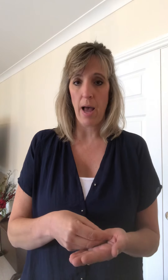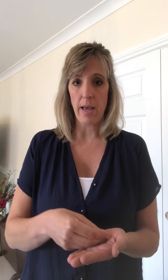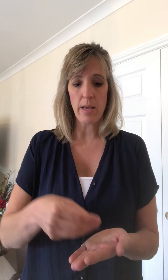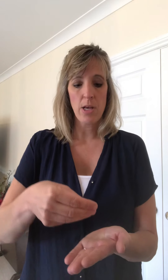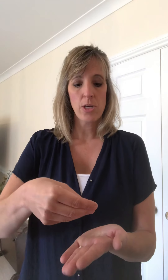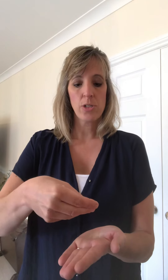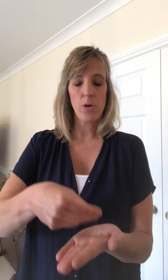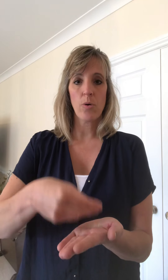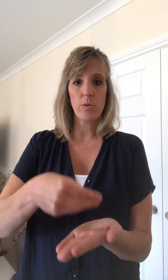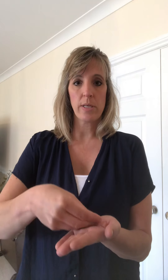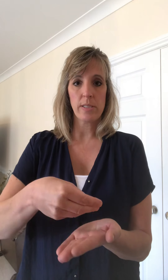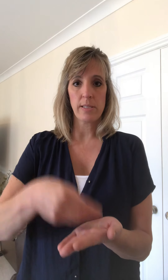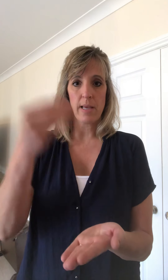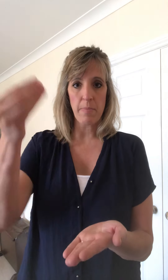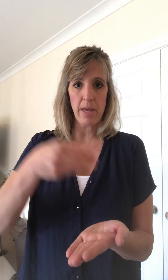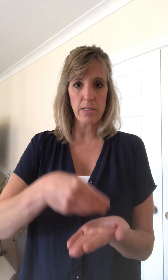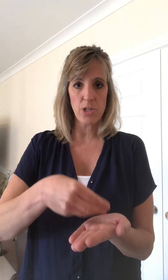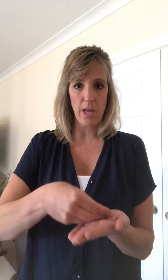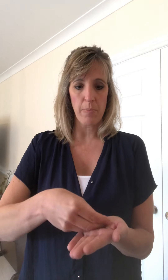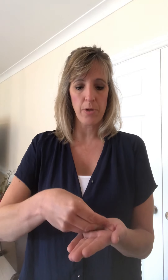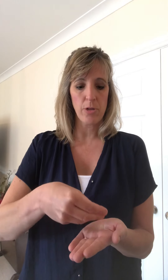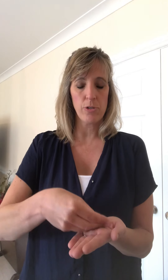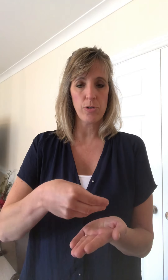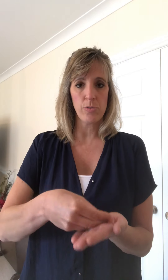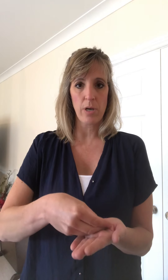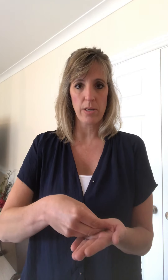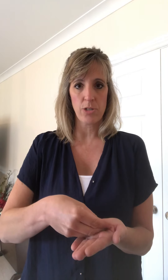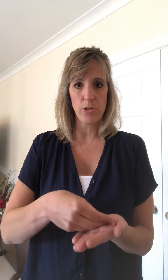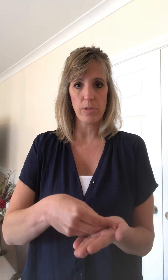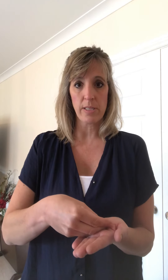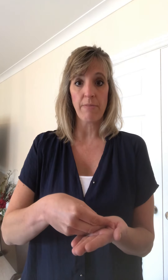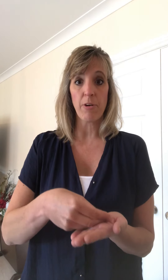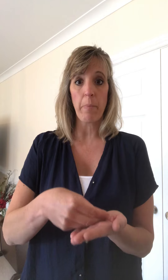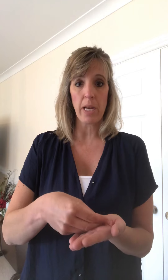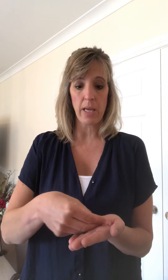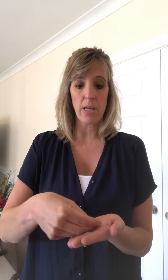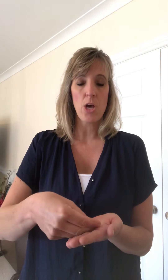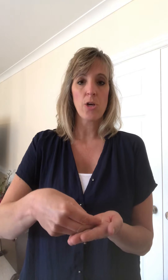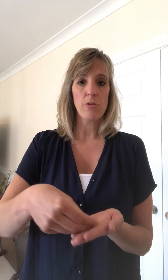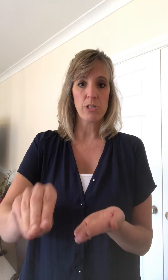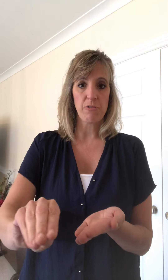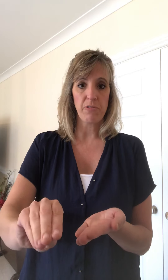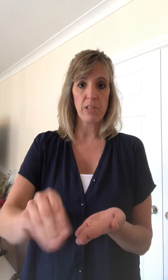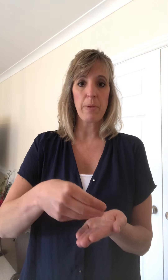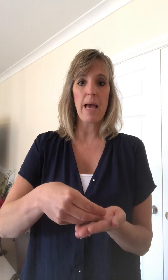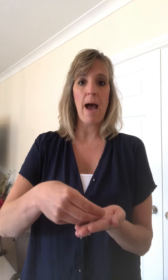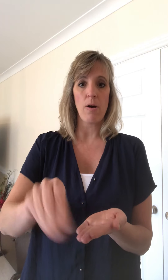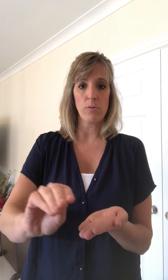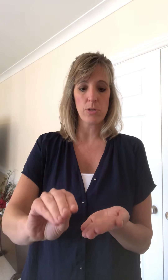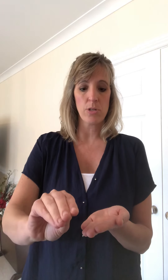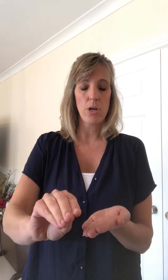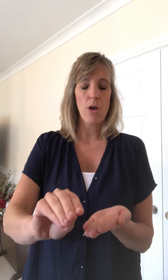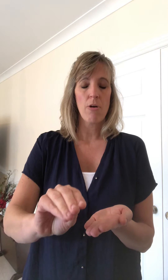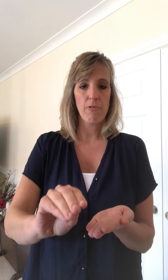buy. So this same hand shape you do as you're doing the sign for money, you just flip it out